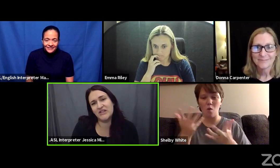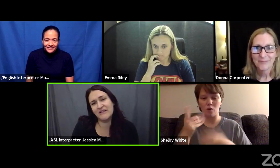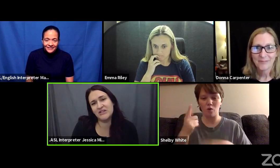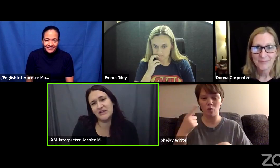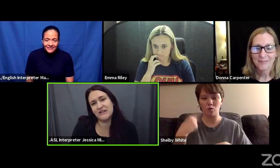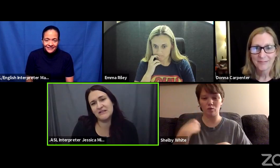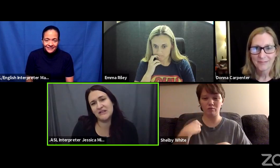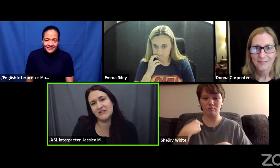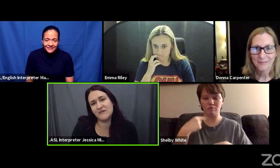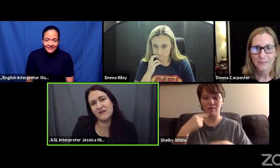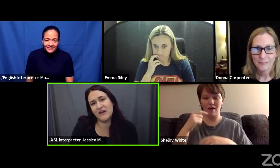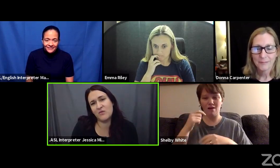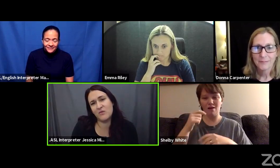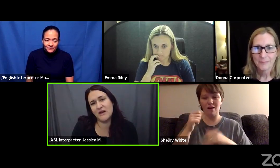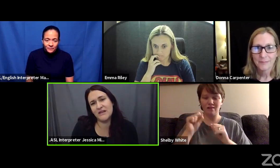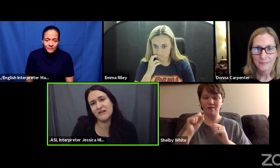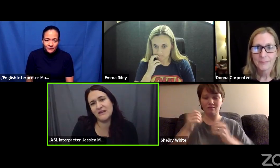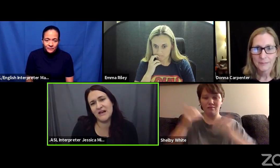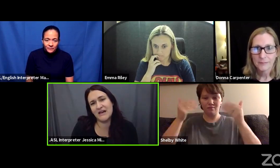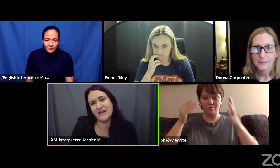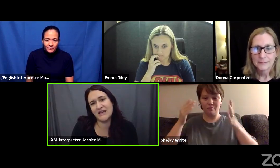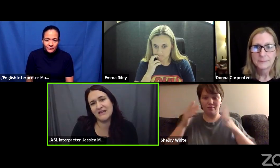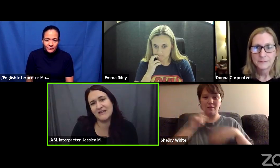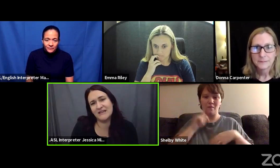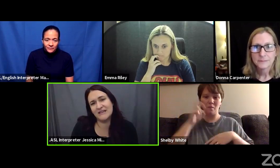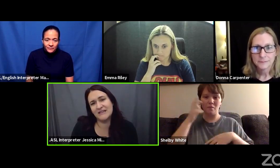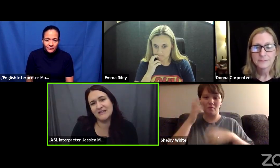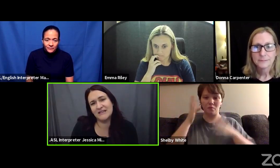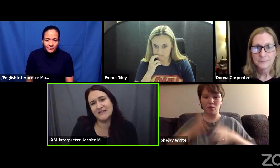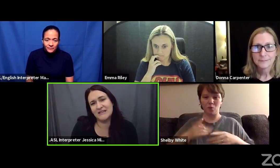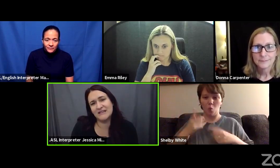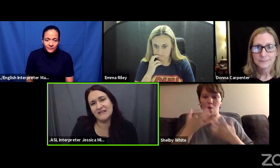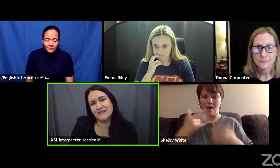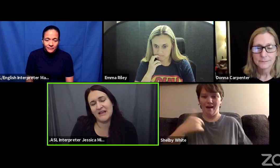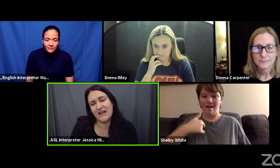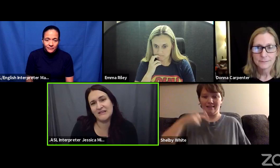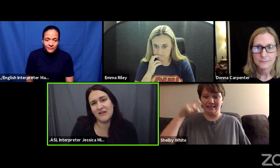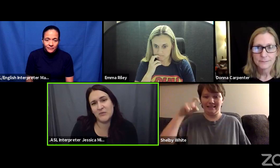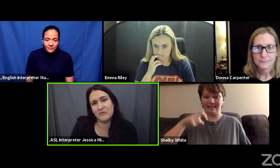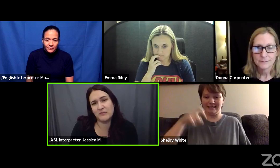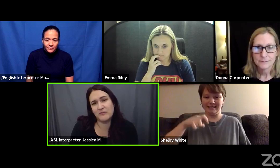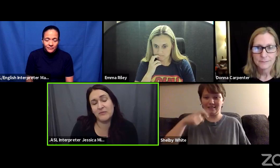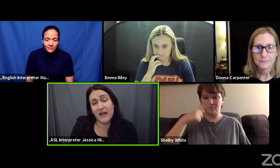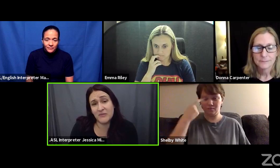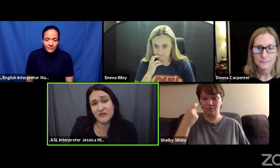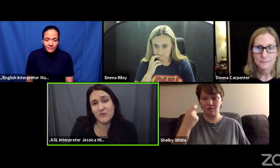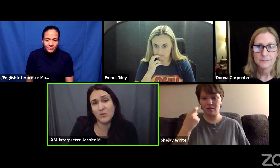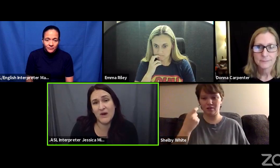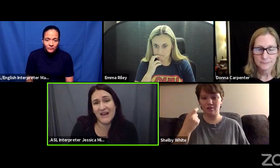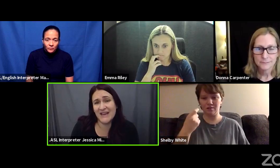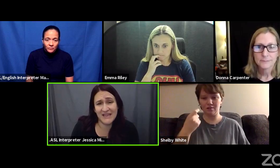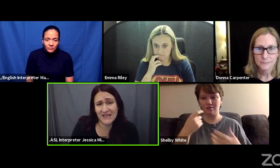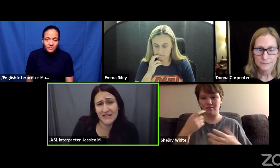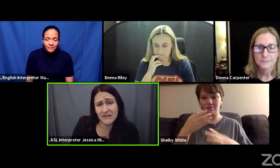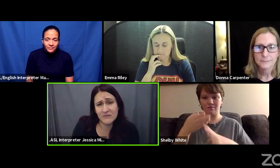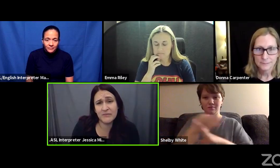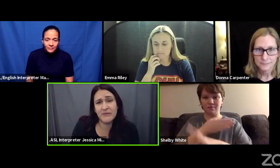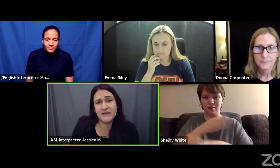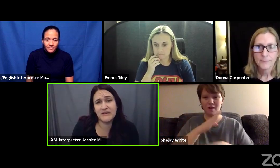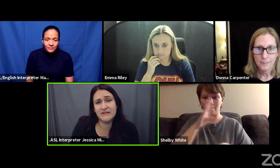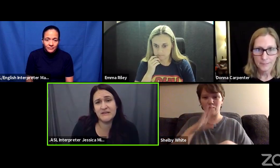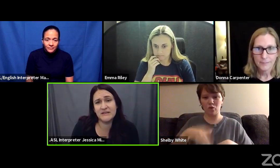A challenge is like just figuring out what as a deaf blind person, what I